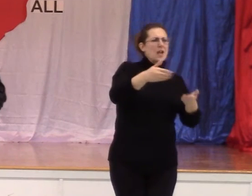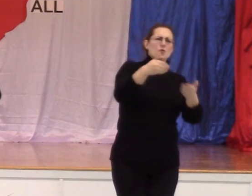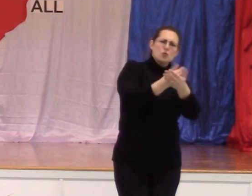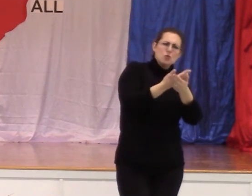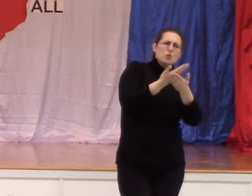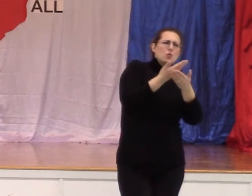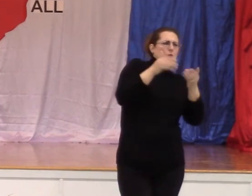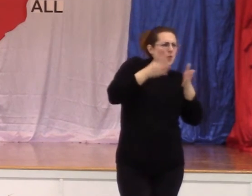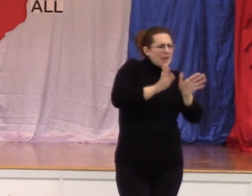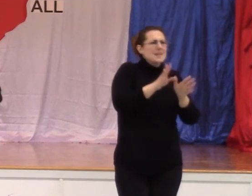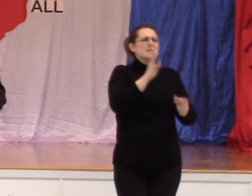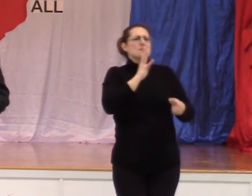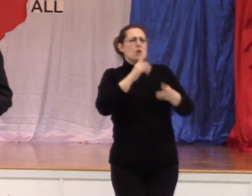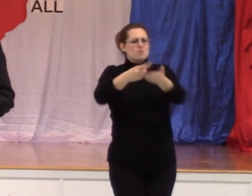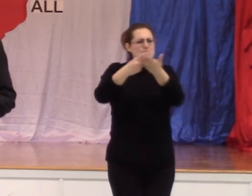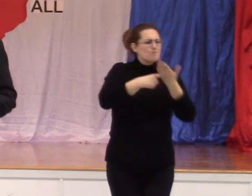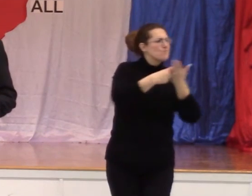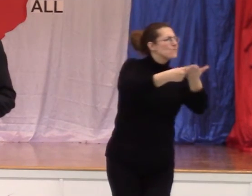this.